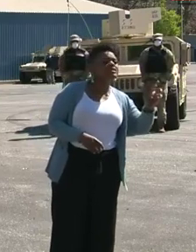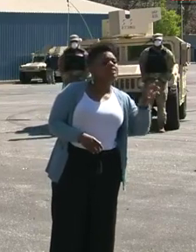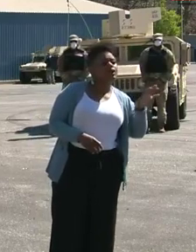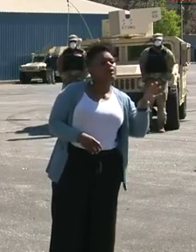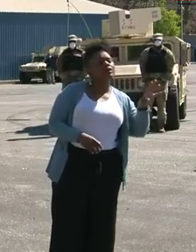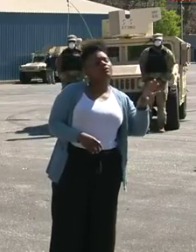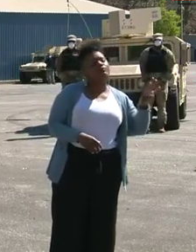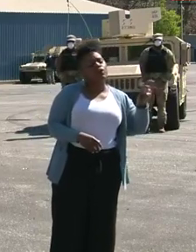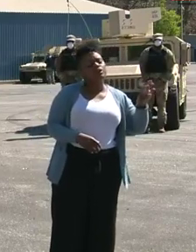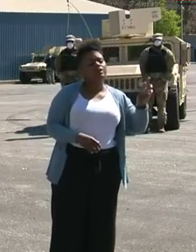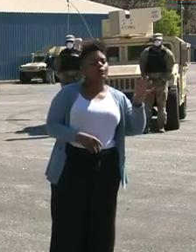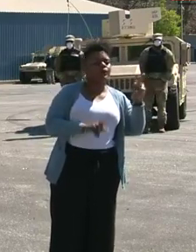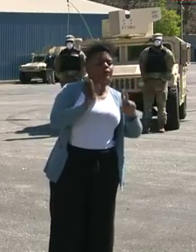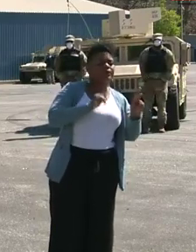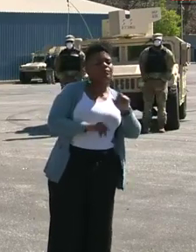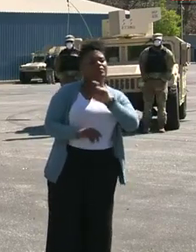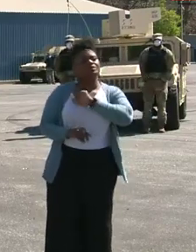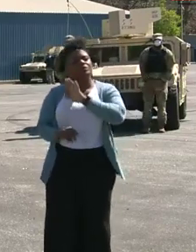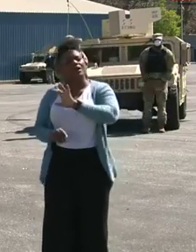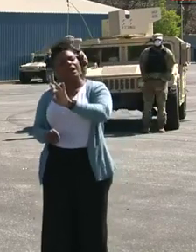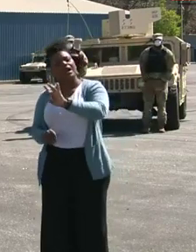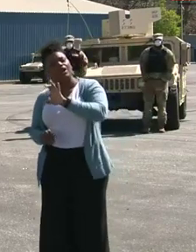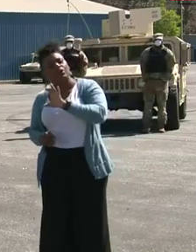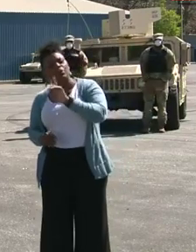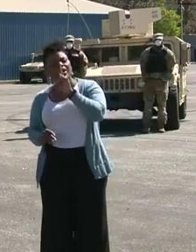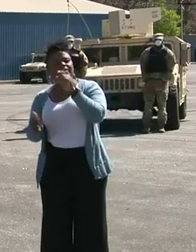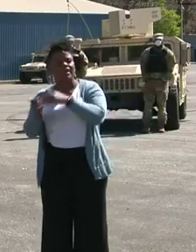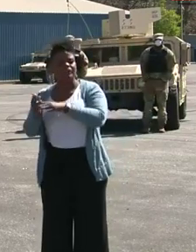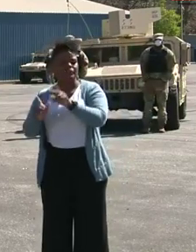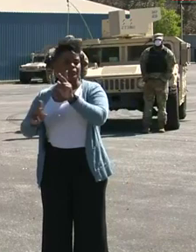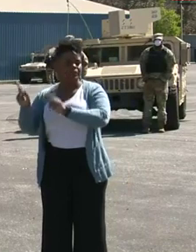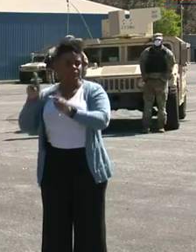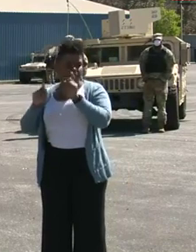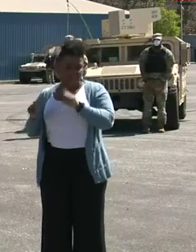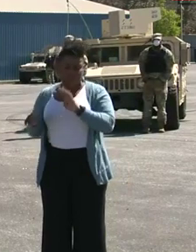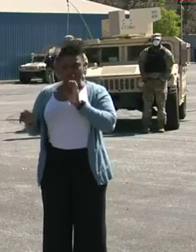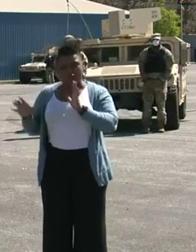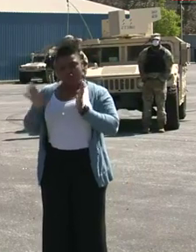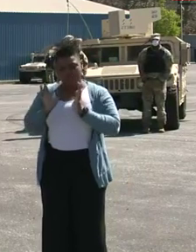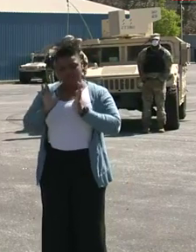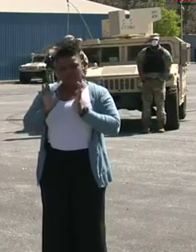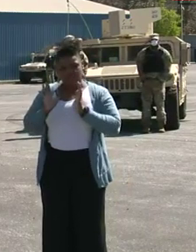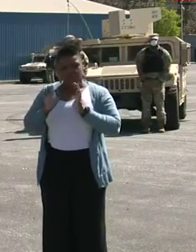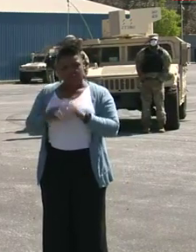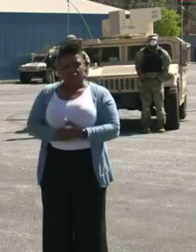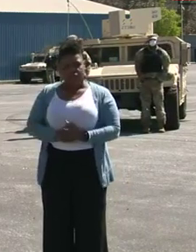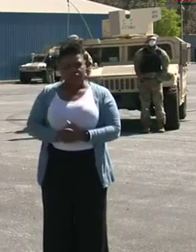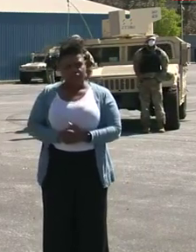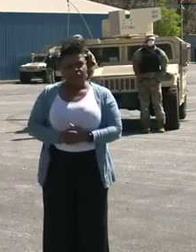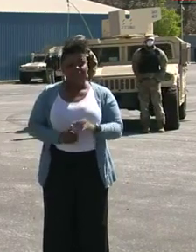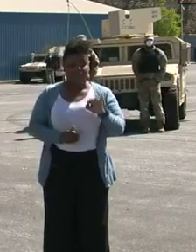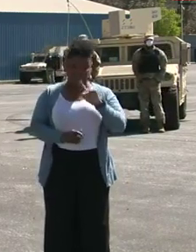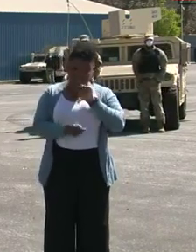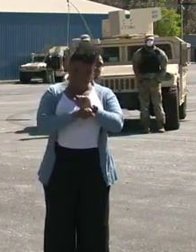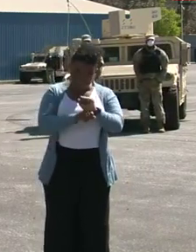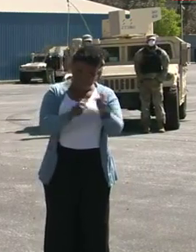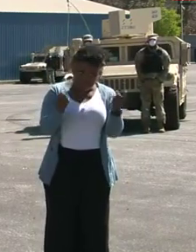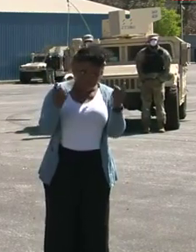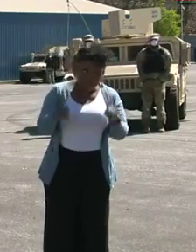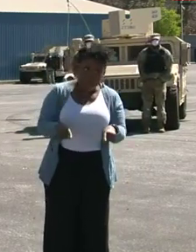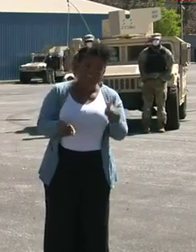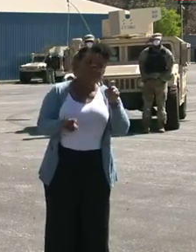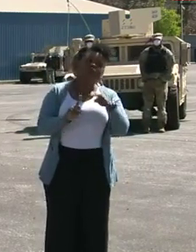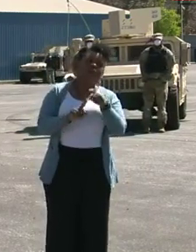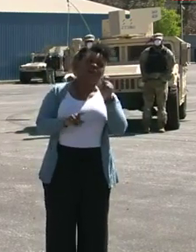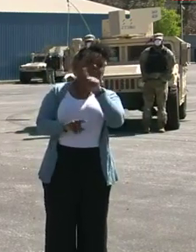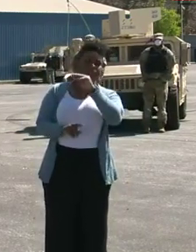to 1,000 people before the things that they typically do, they'd have to start coming to the mayor and advising her of taking more extraordinary